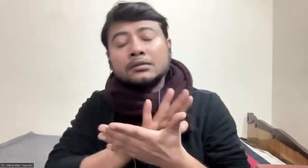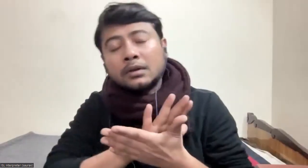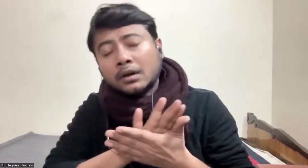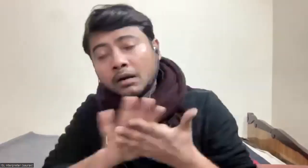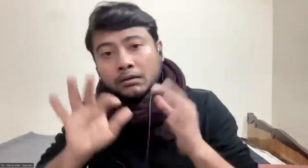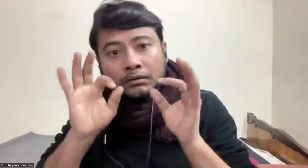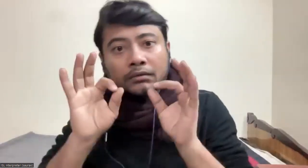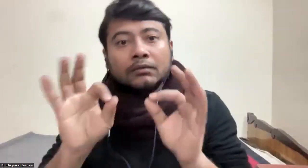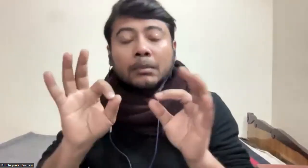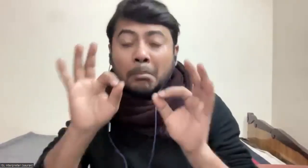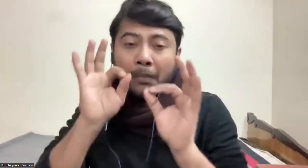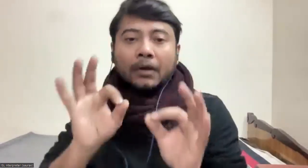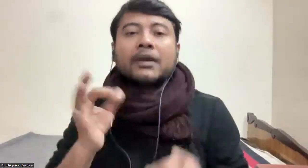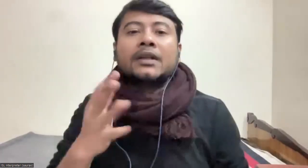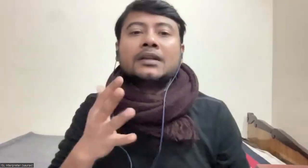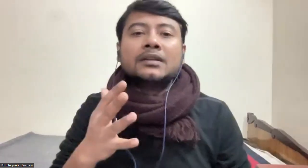able to understand